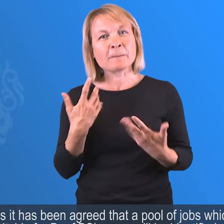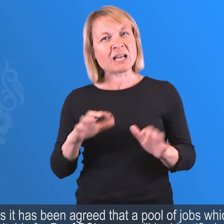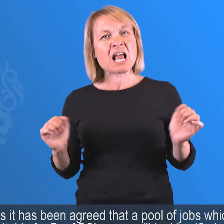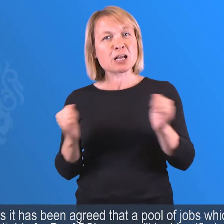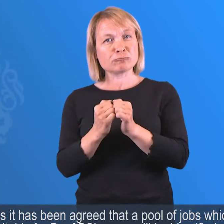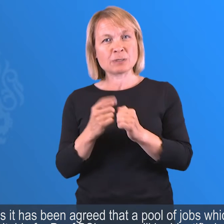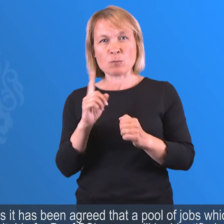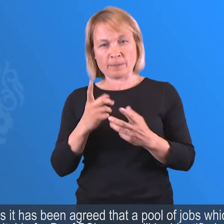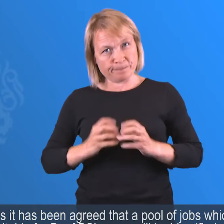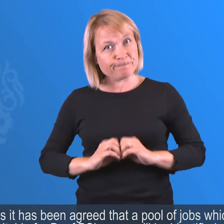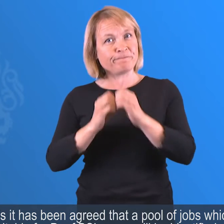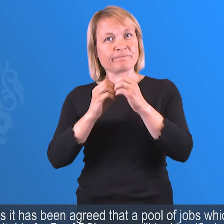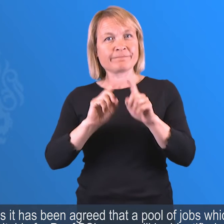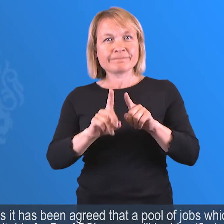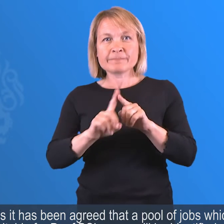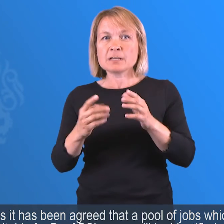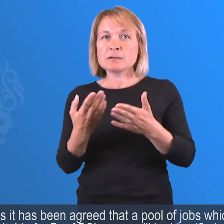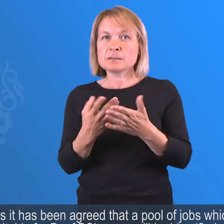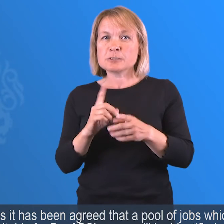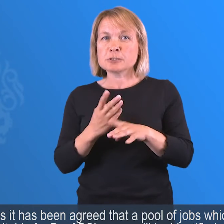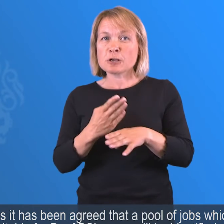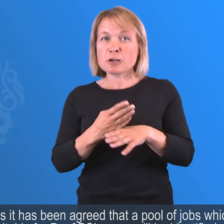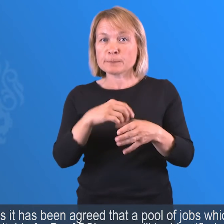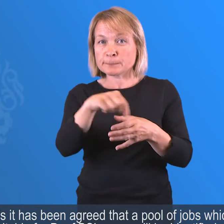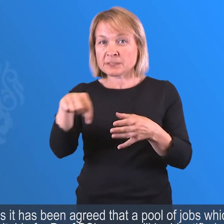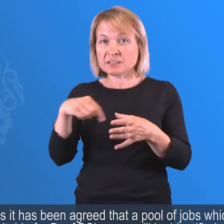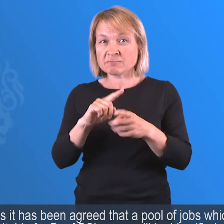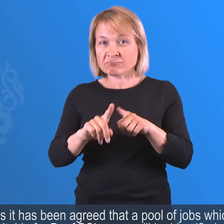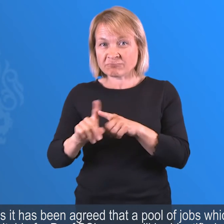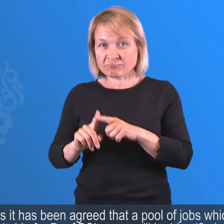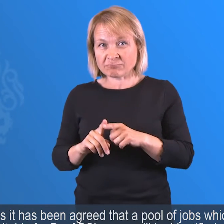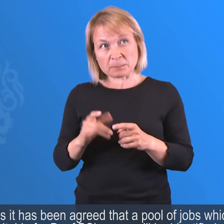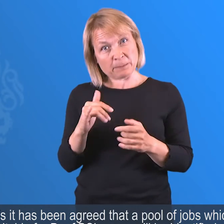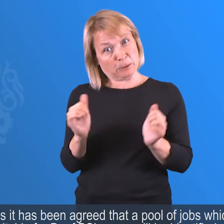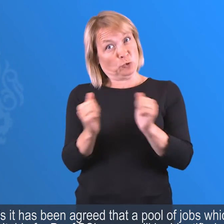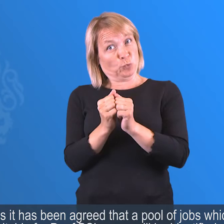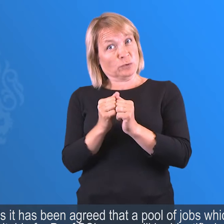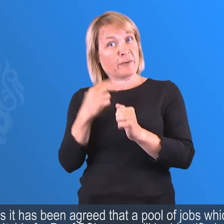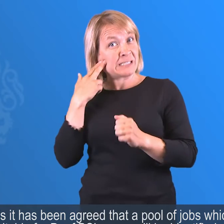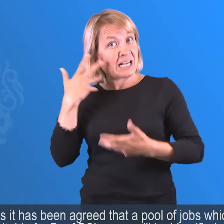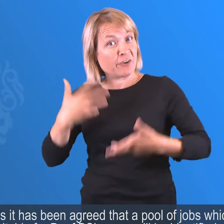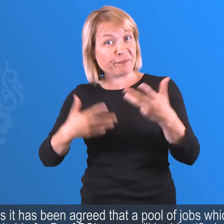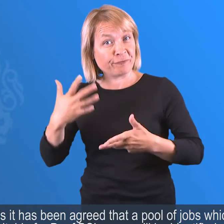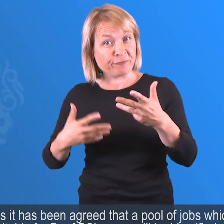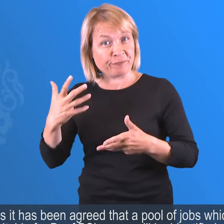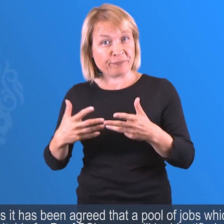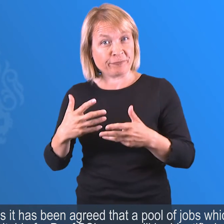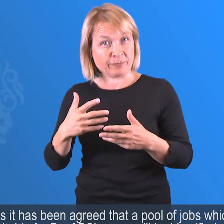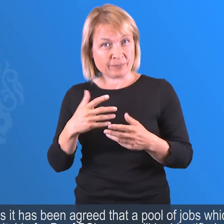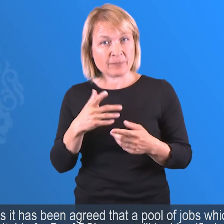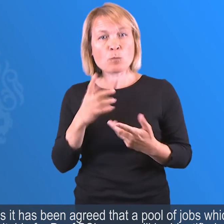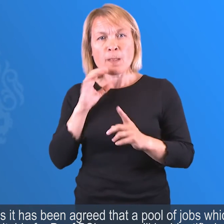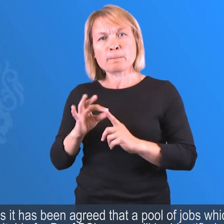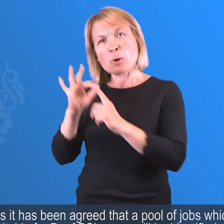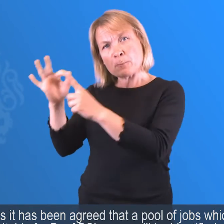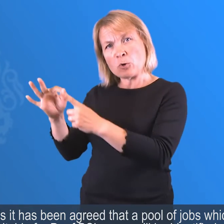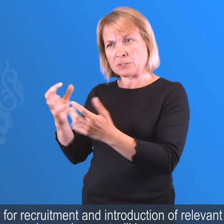In order to do this, it has been agreed that a pool of jobs which may prove suitable for deaf BSL users will be identified,